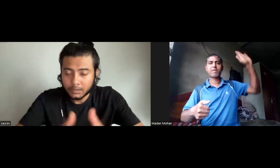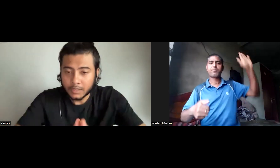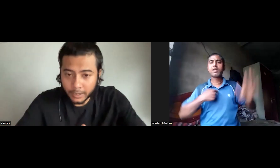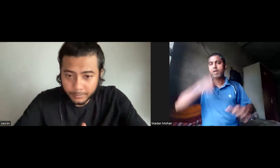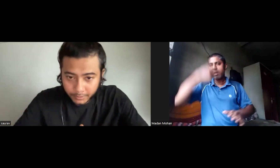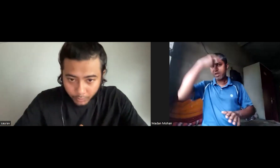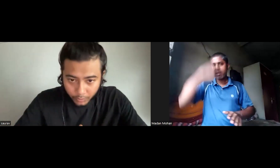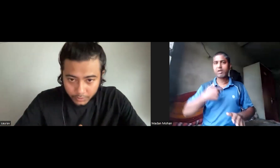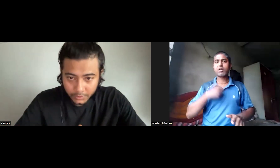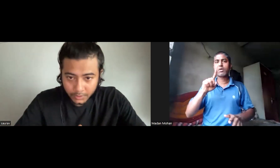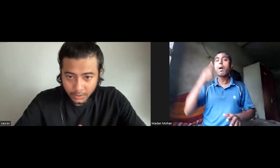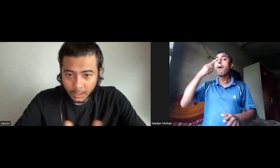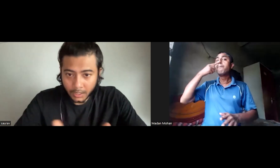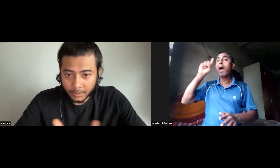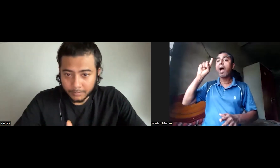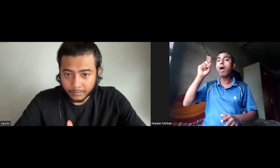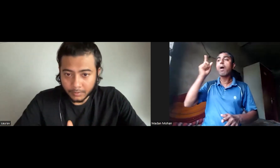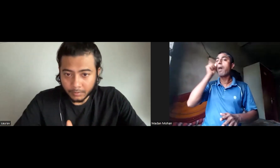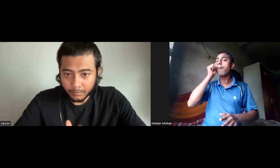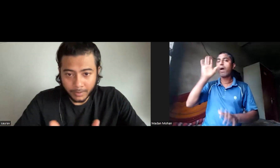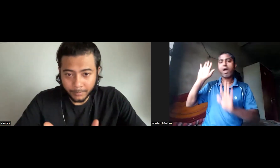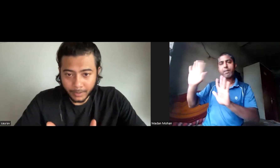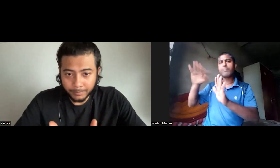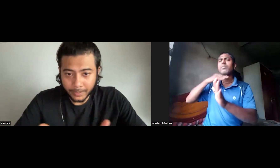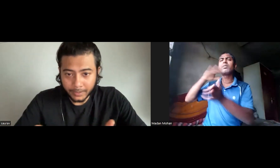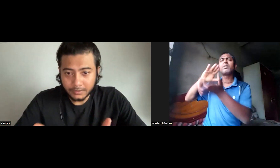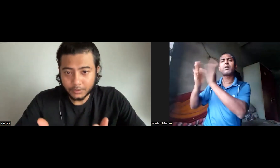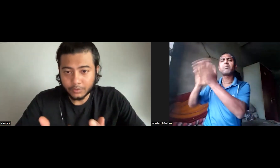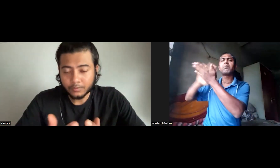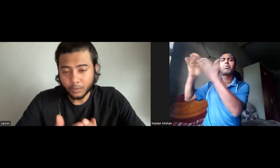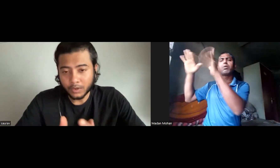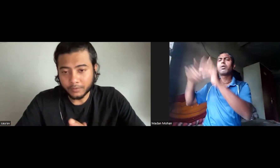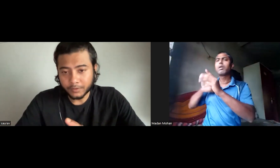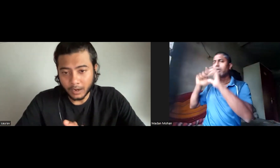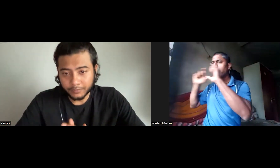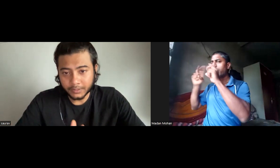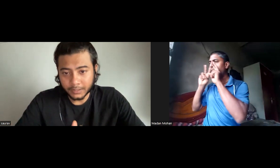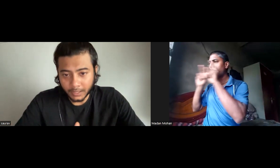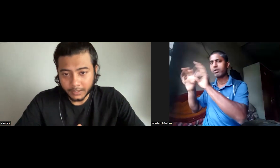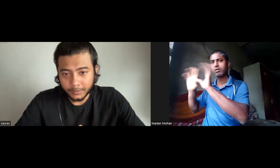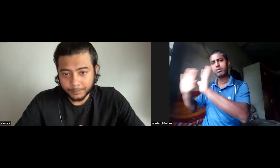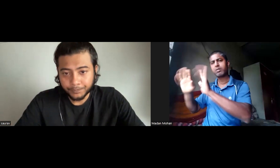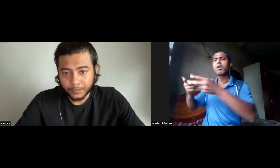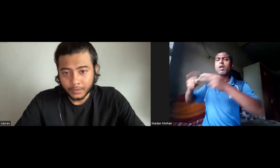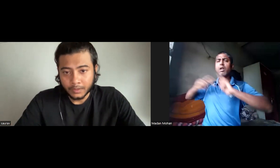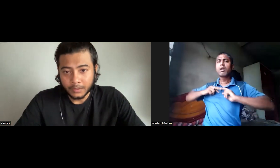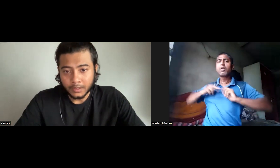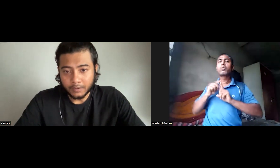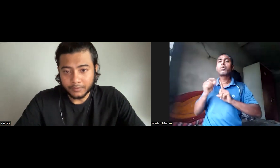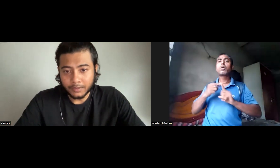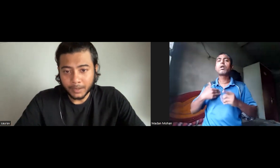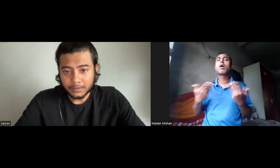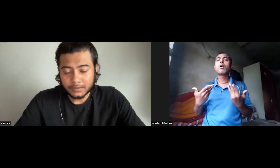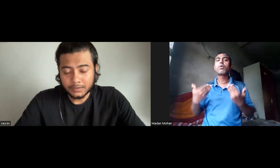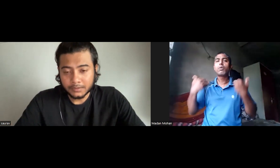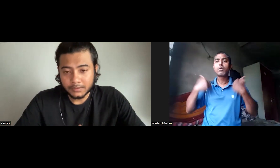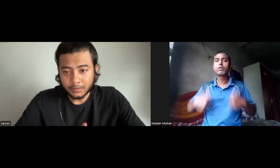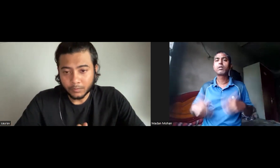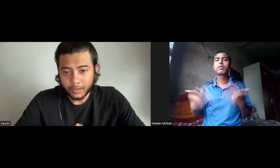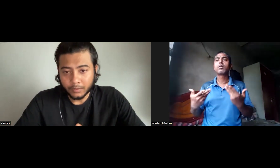Yeah, I'm divorced. I'm my parents. What after they die, after they pass away,